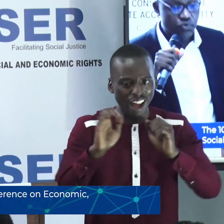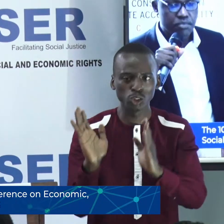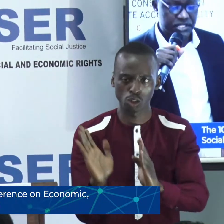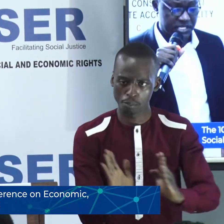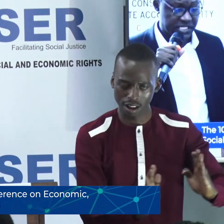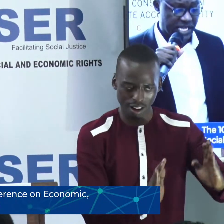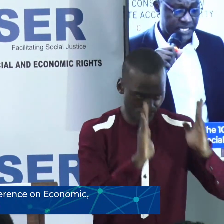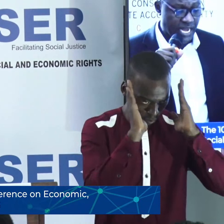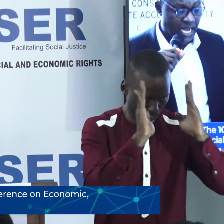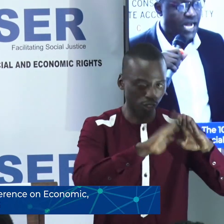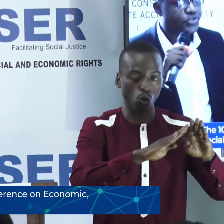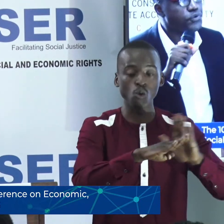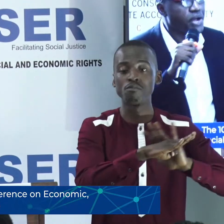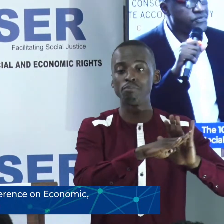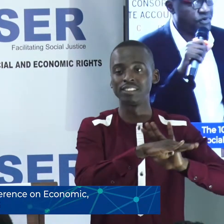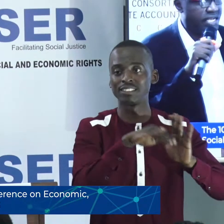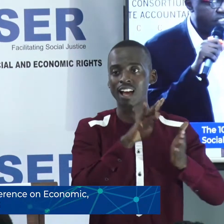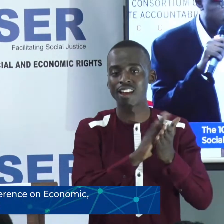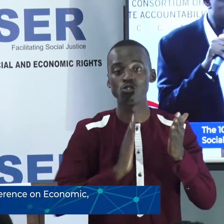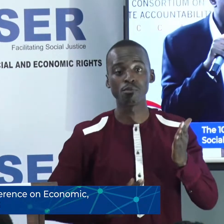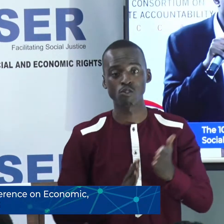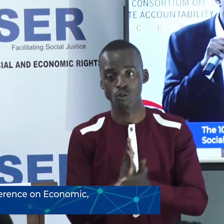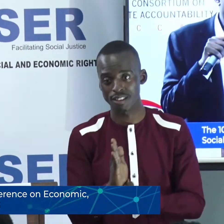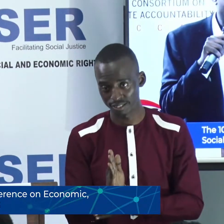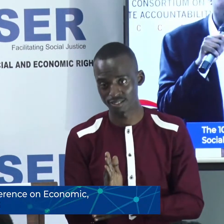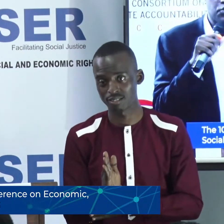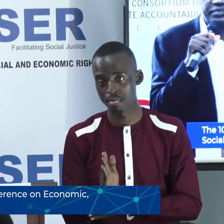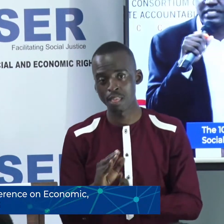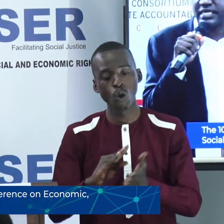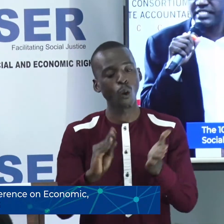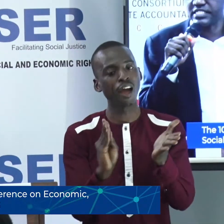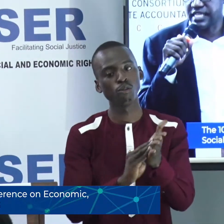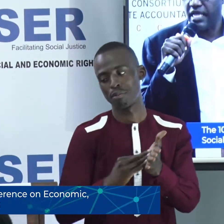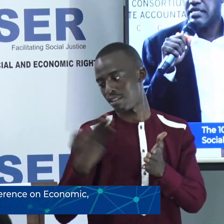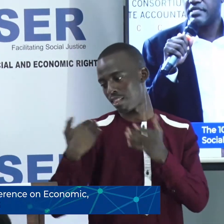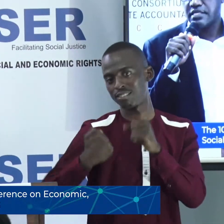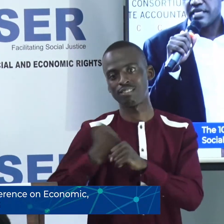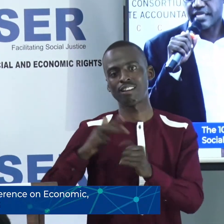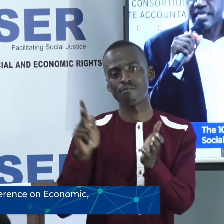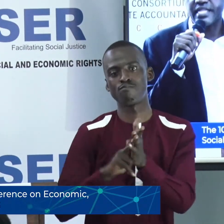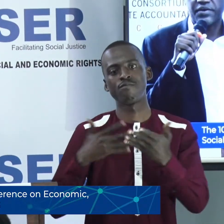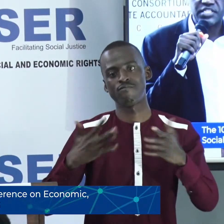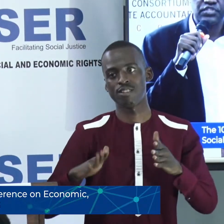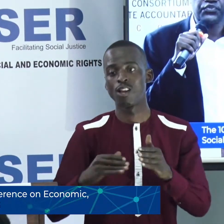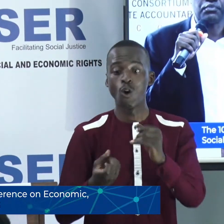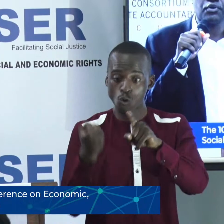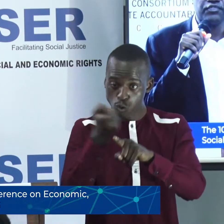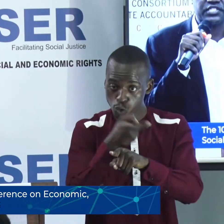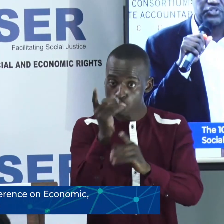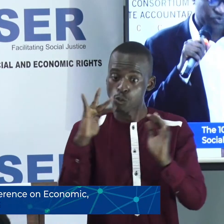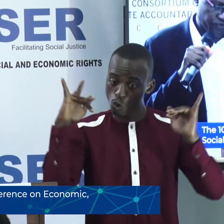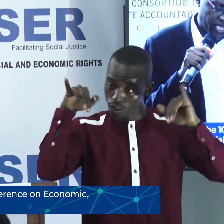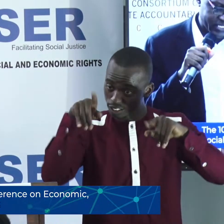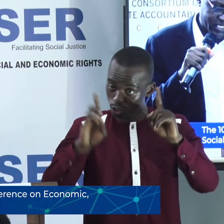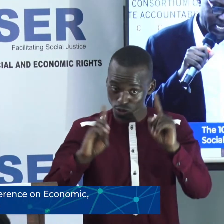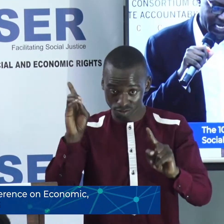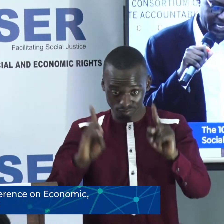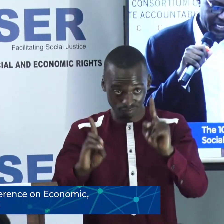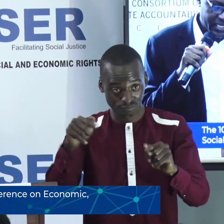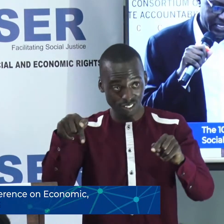on business and human rights adopted the last year, again arising from conversation we've had